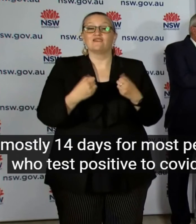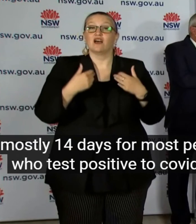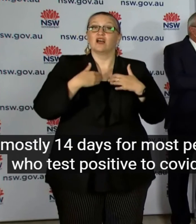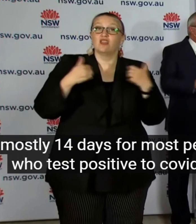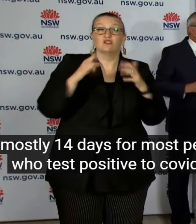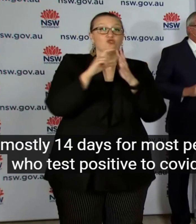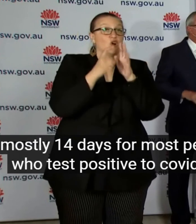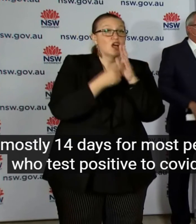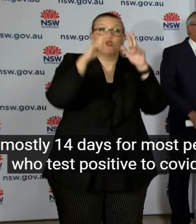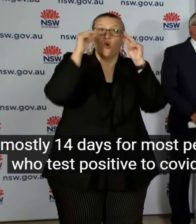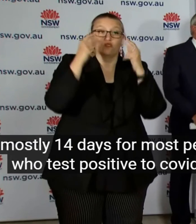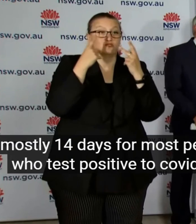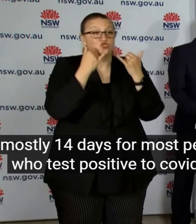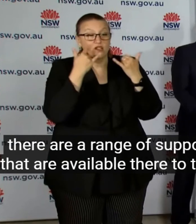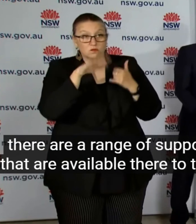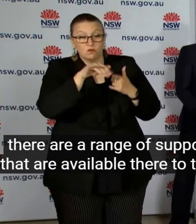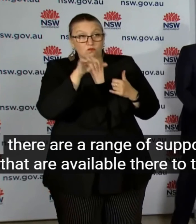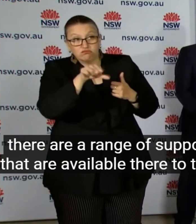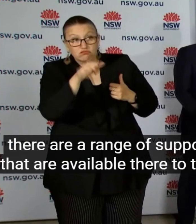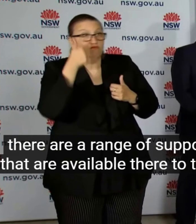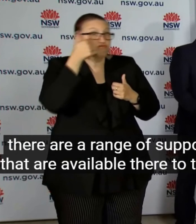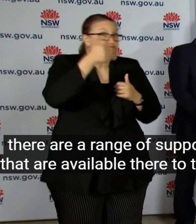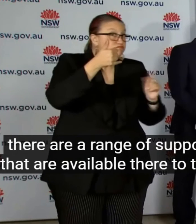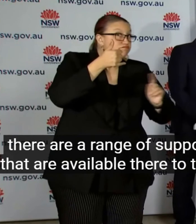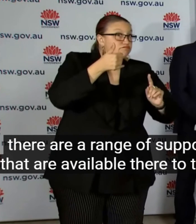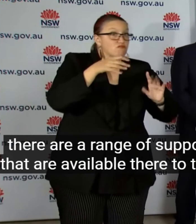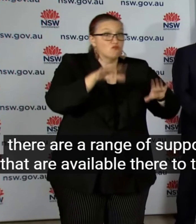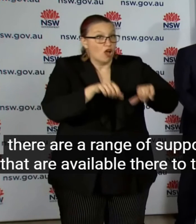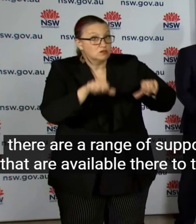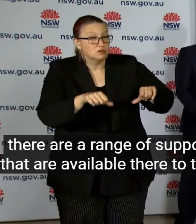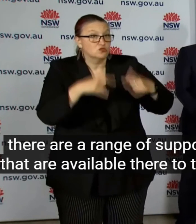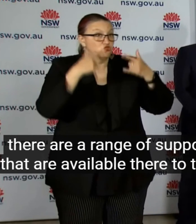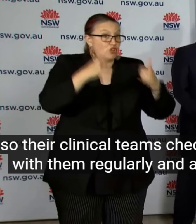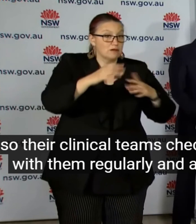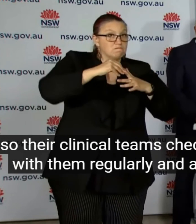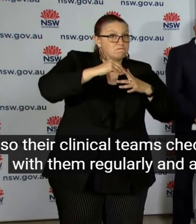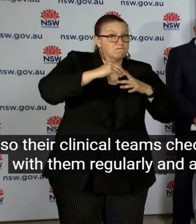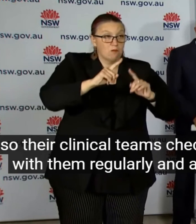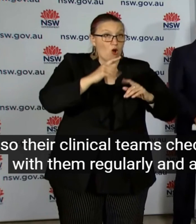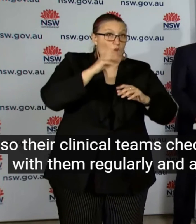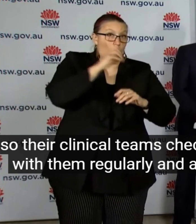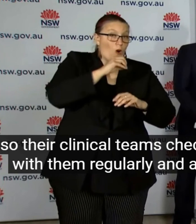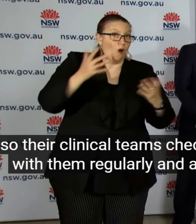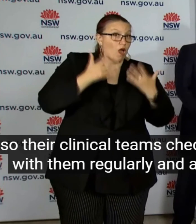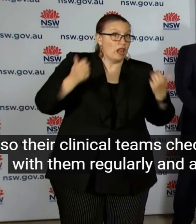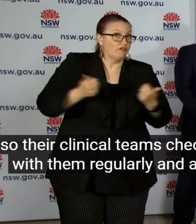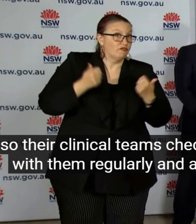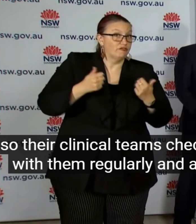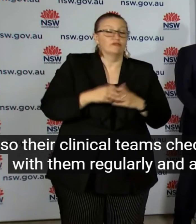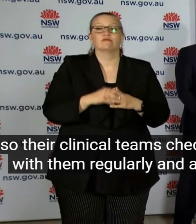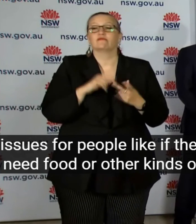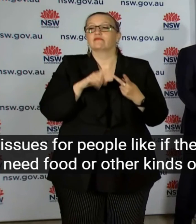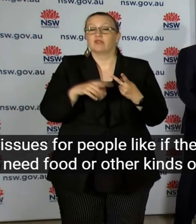check in with them regularly, and any issues for people, like if they need food or other kinds of support or other